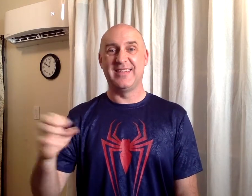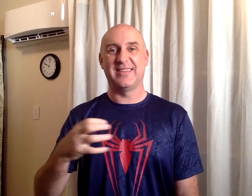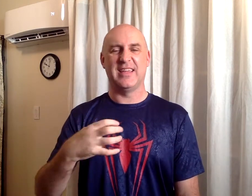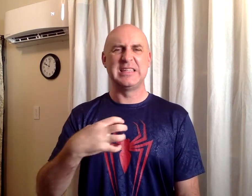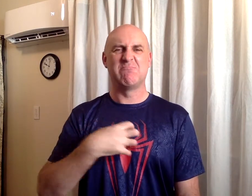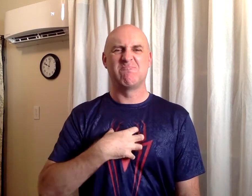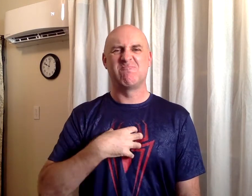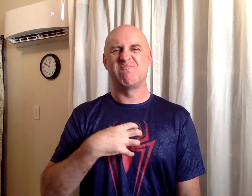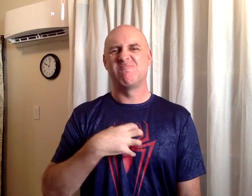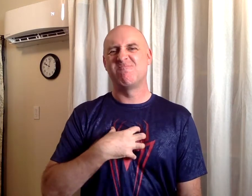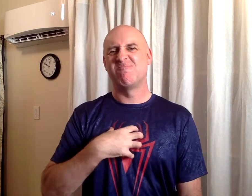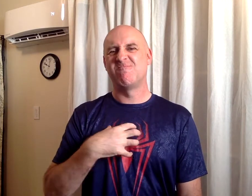Okay.